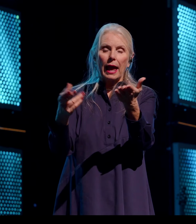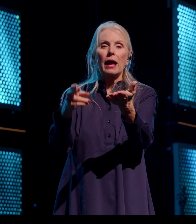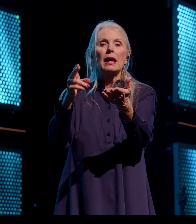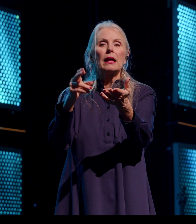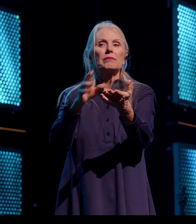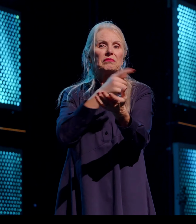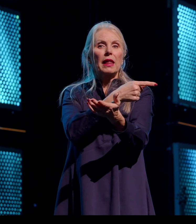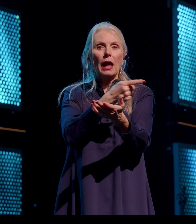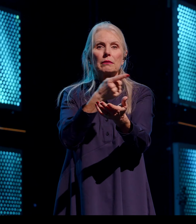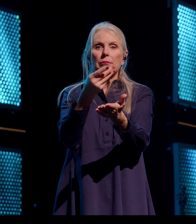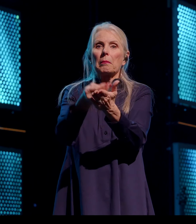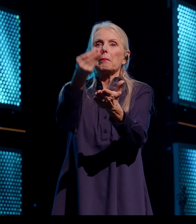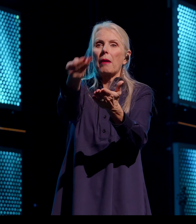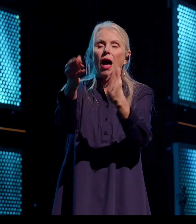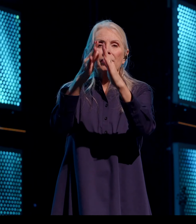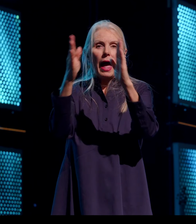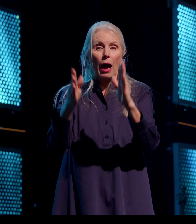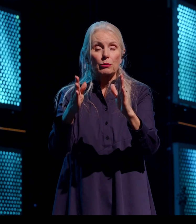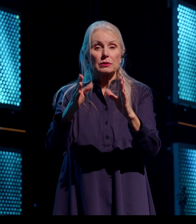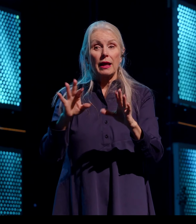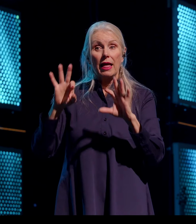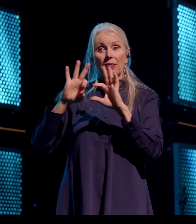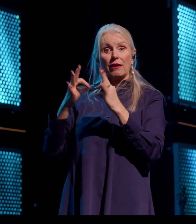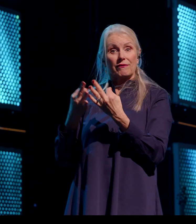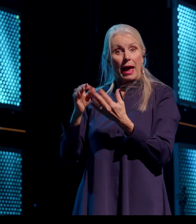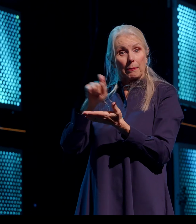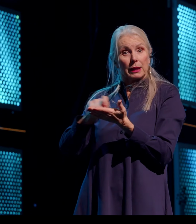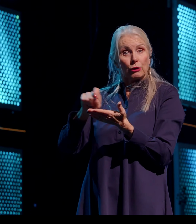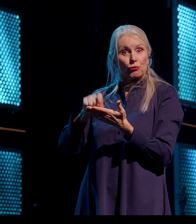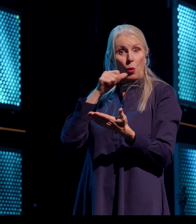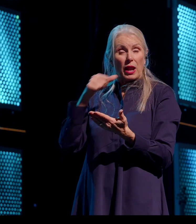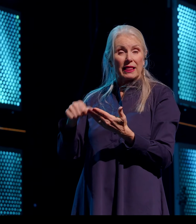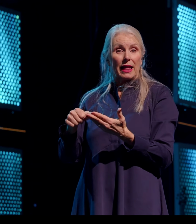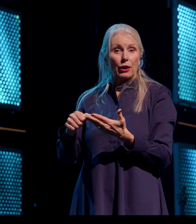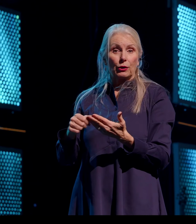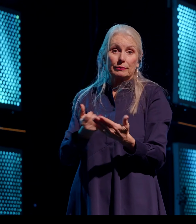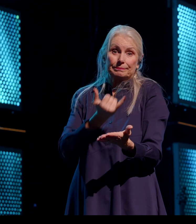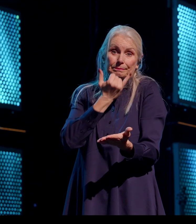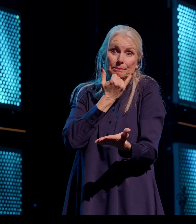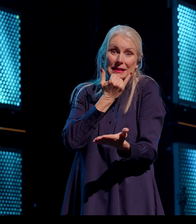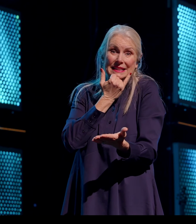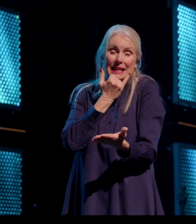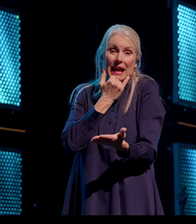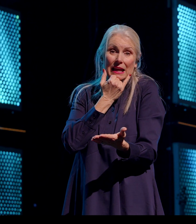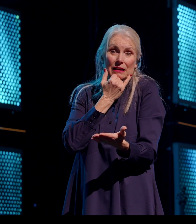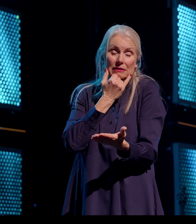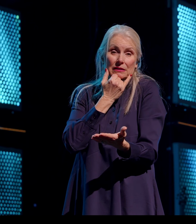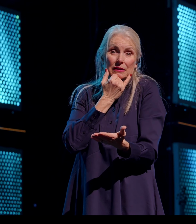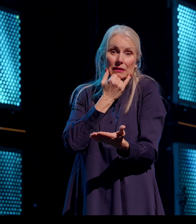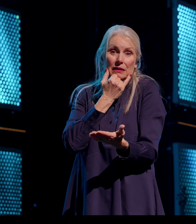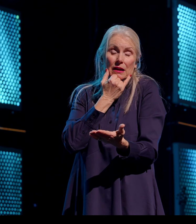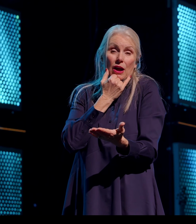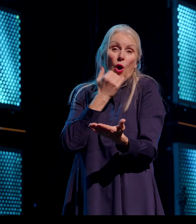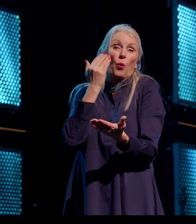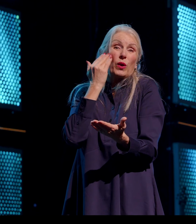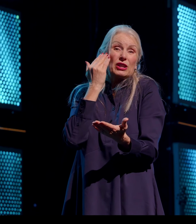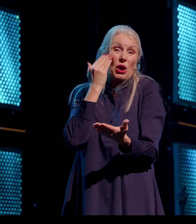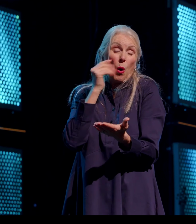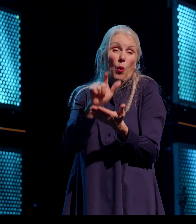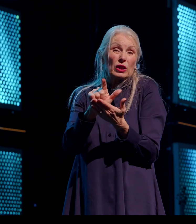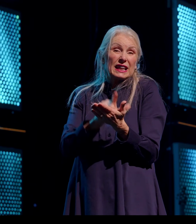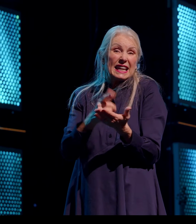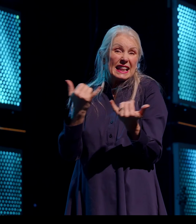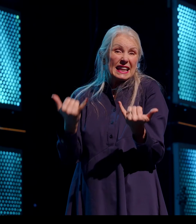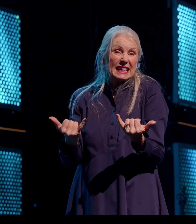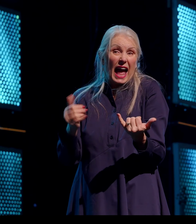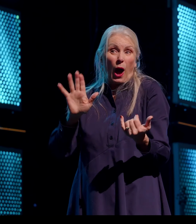was theirs. The family wrote them a letter and said, "We made a mistake. We should not have sold. We know legally now it's yours, but can you